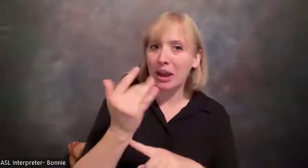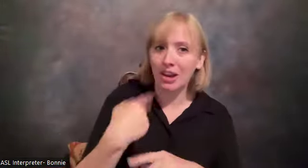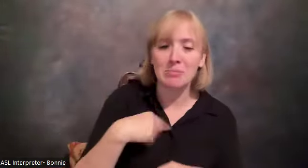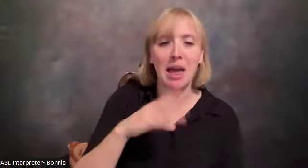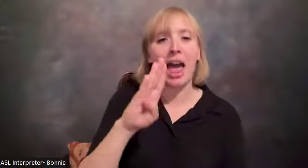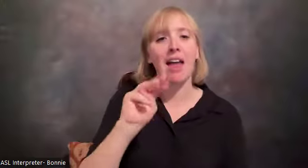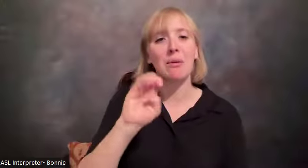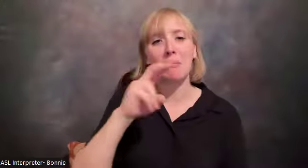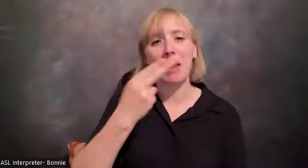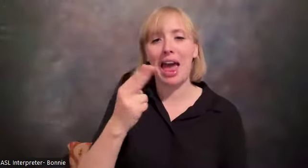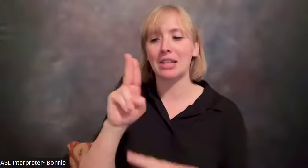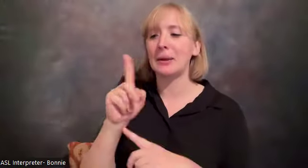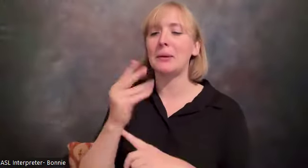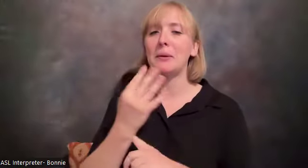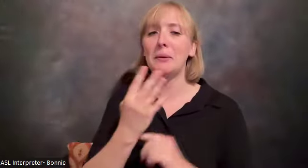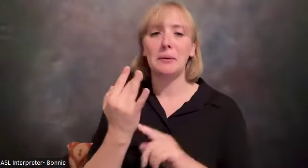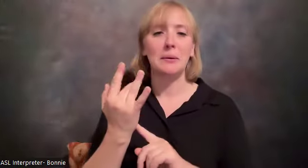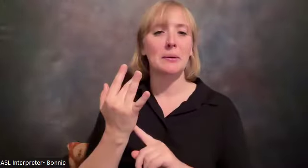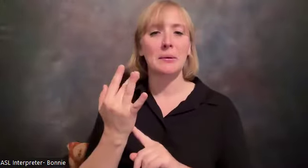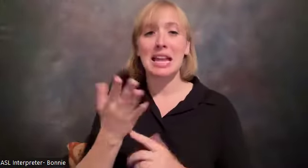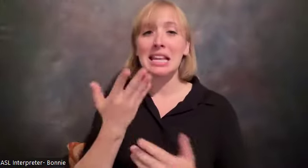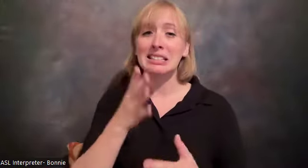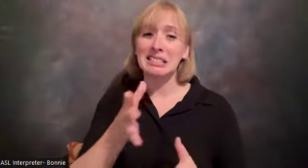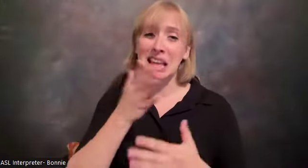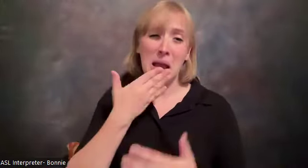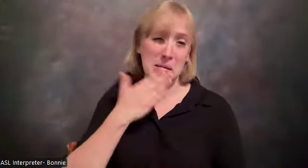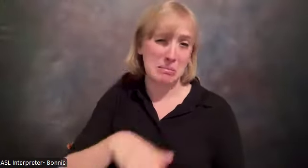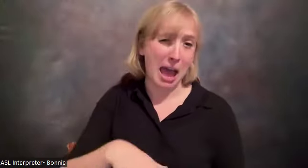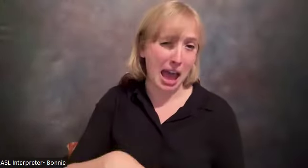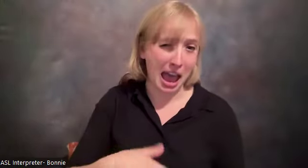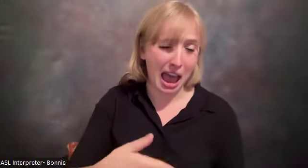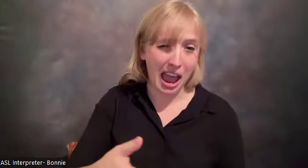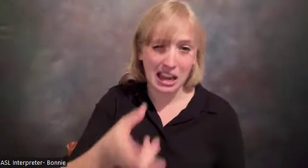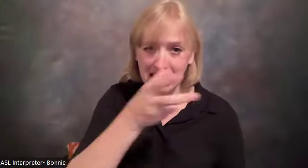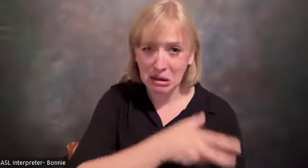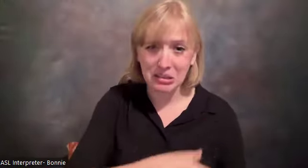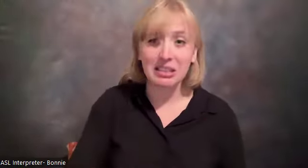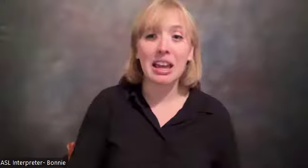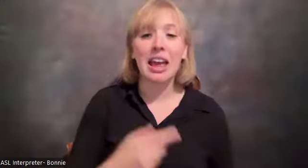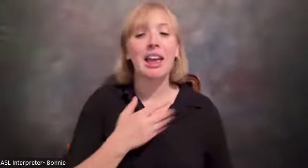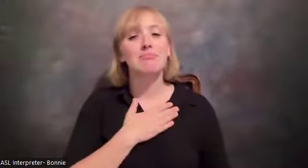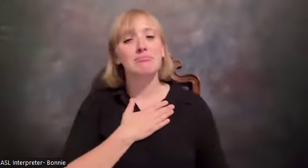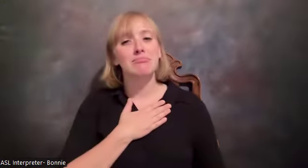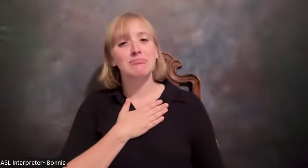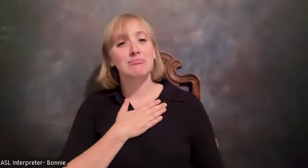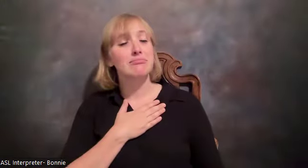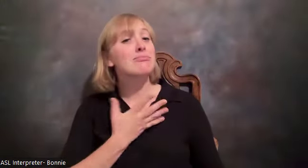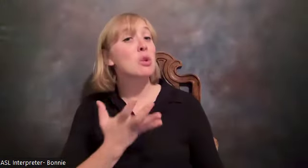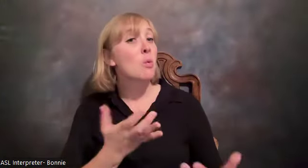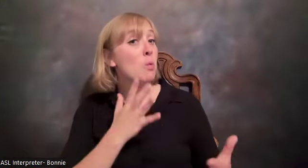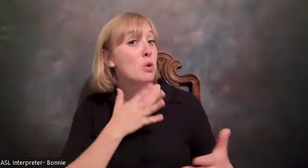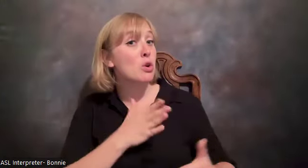he sang very badly, "Happy birthday to me." And I went, and then Bob said, "Would you like to